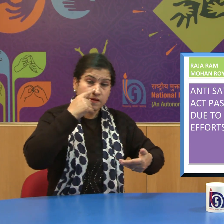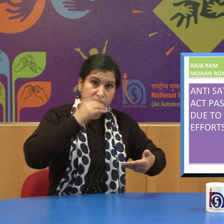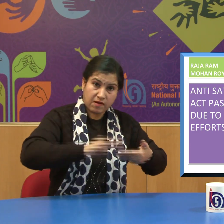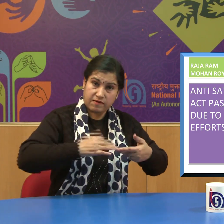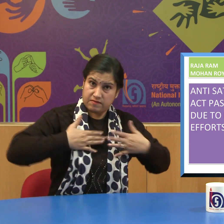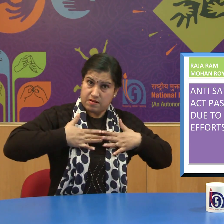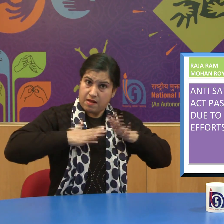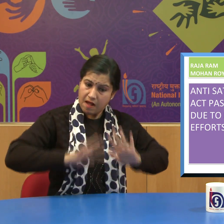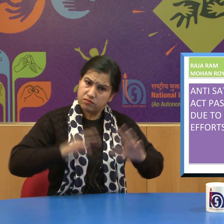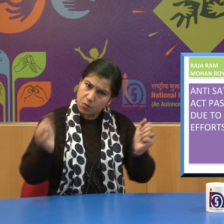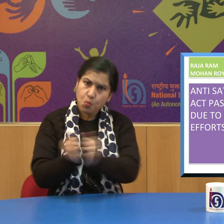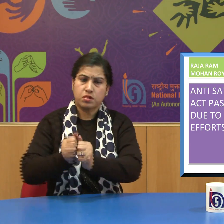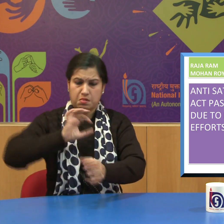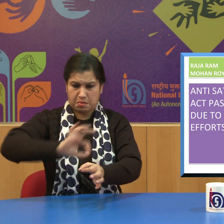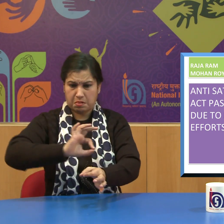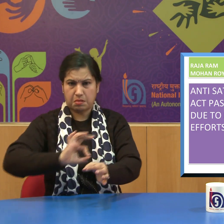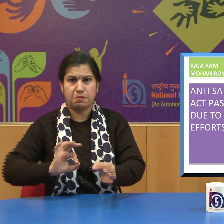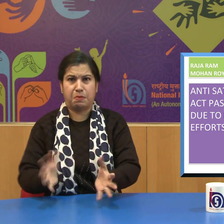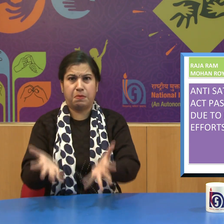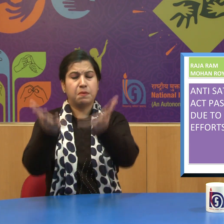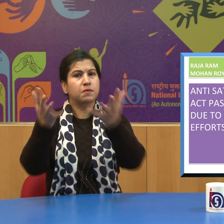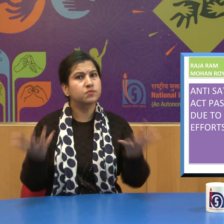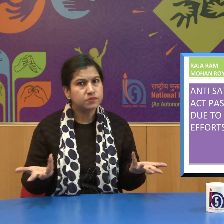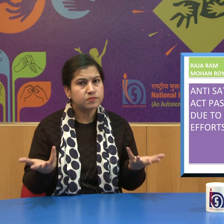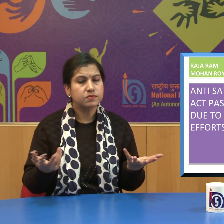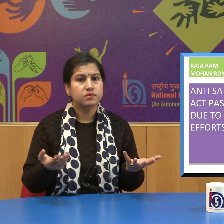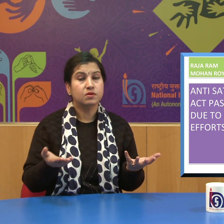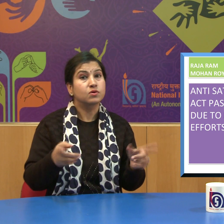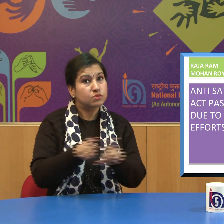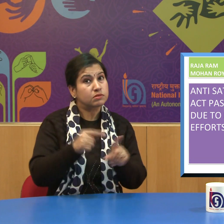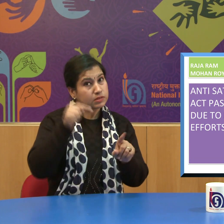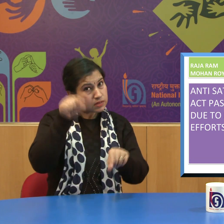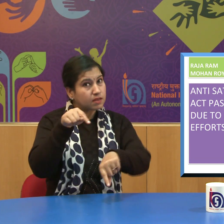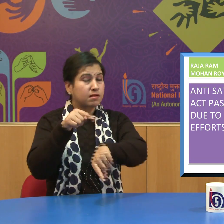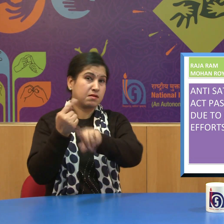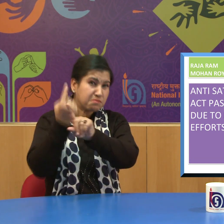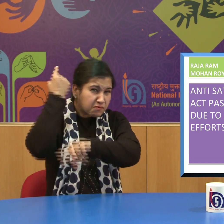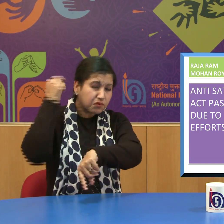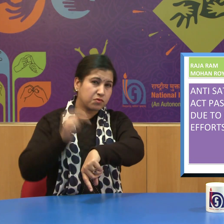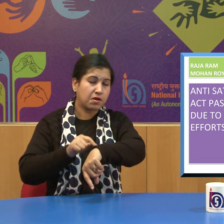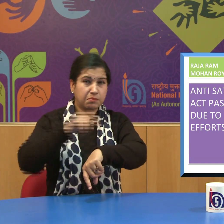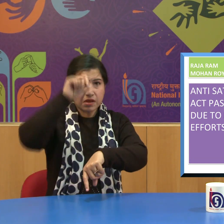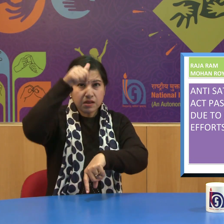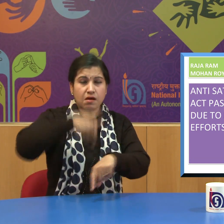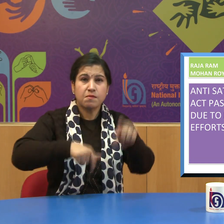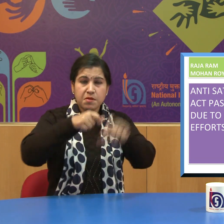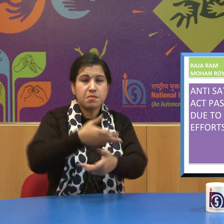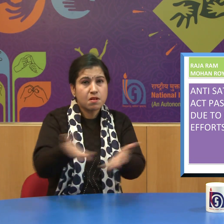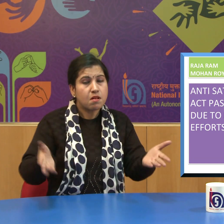The Indians could not understand the value of these social reforms at that time